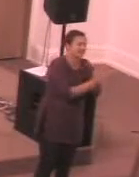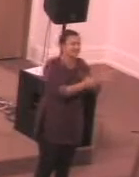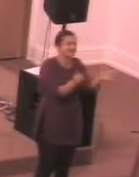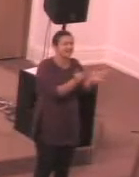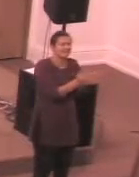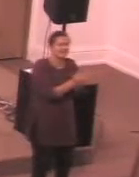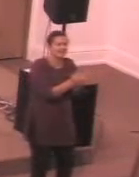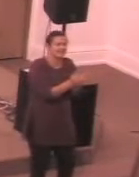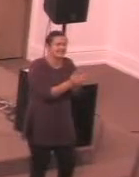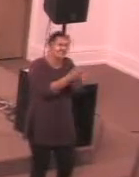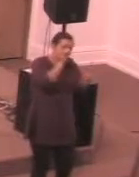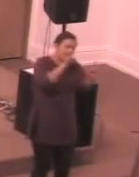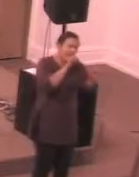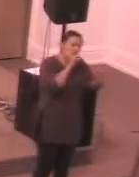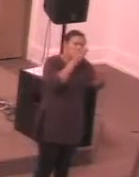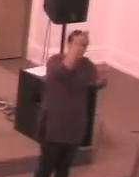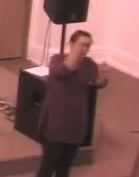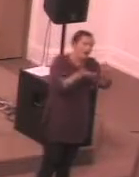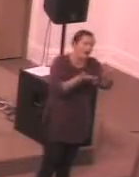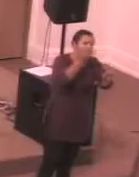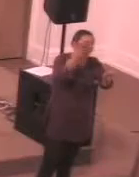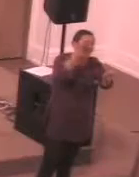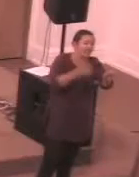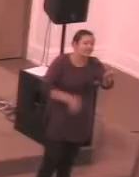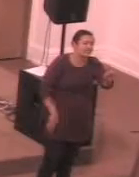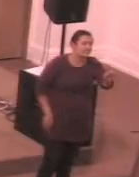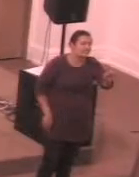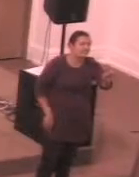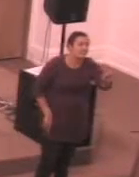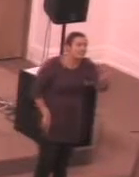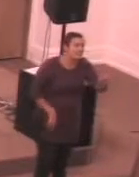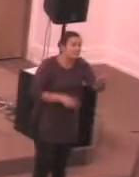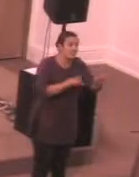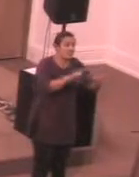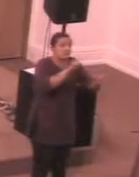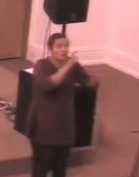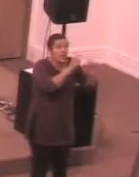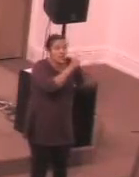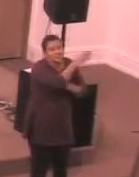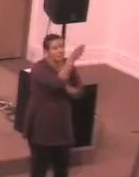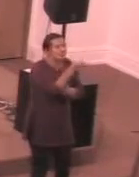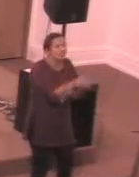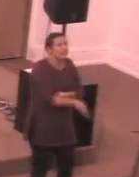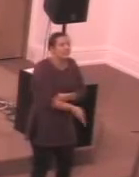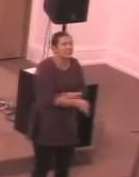unstoppable, that's what you are. Unchangeable, you're